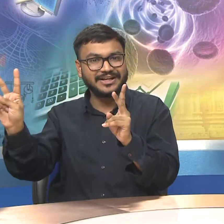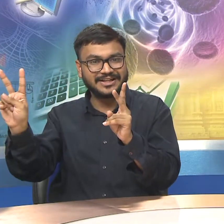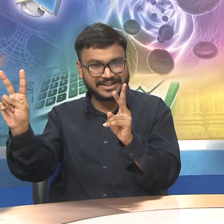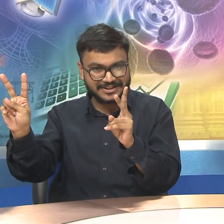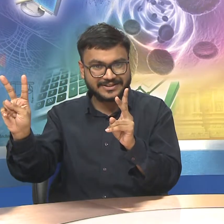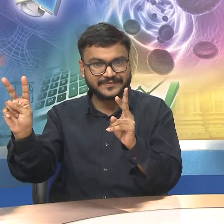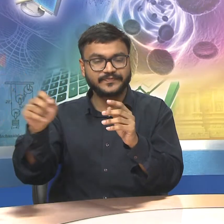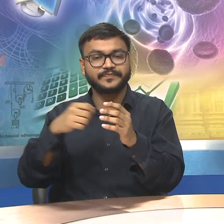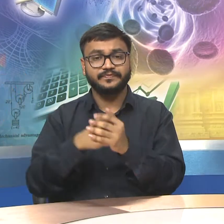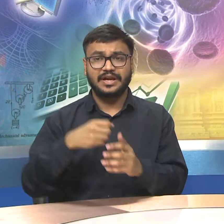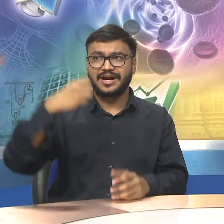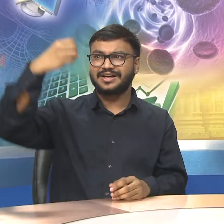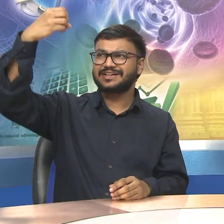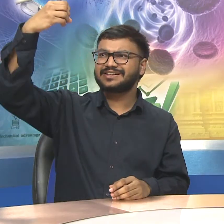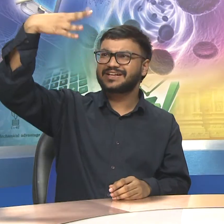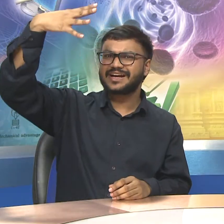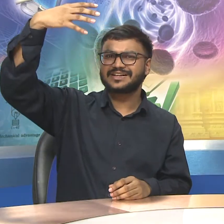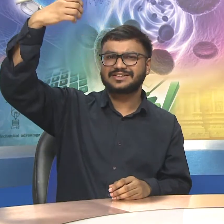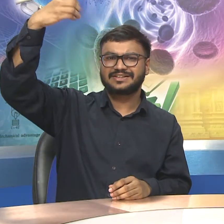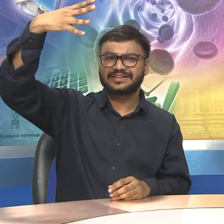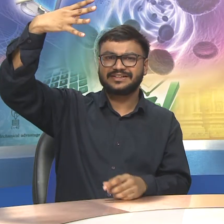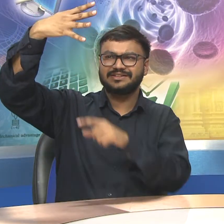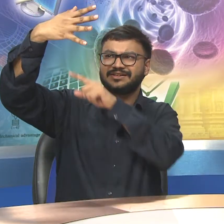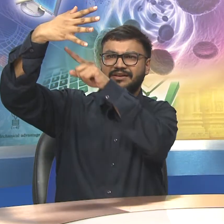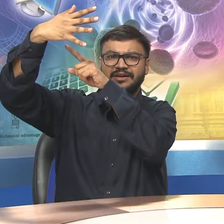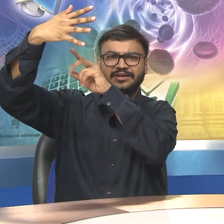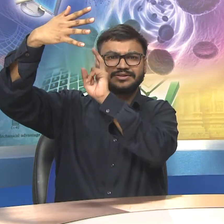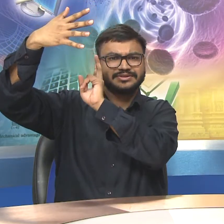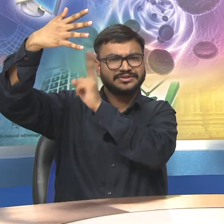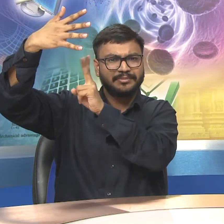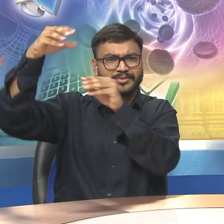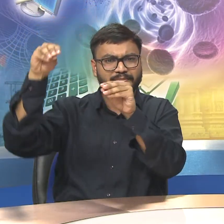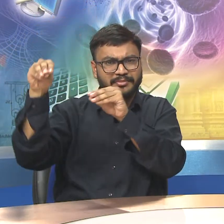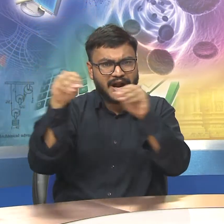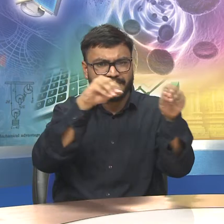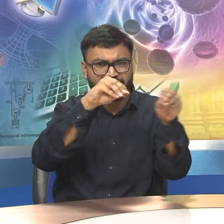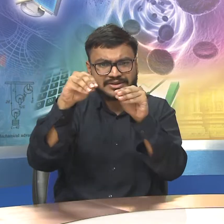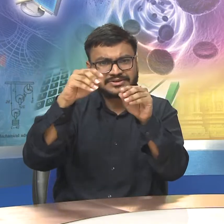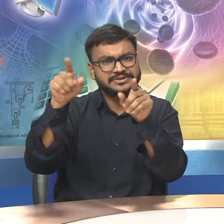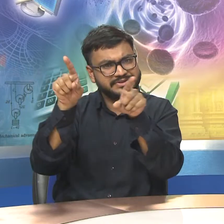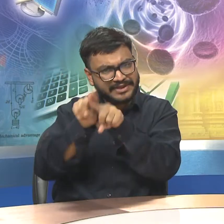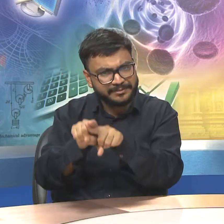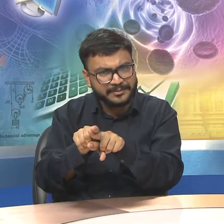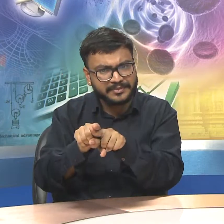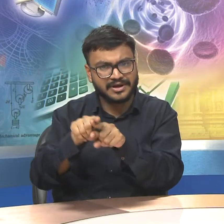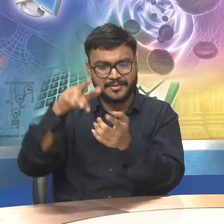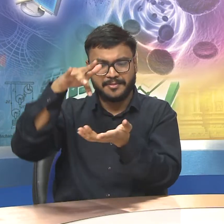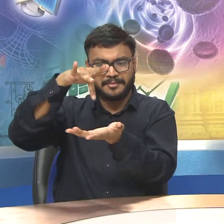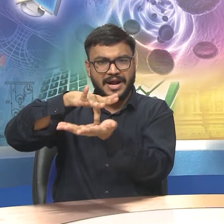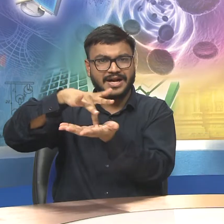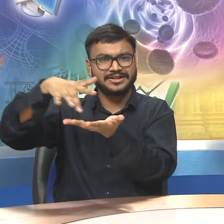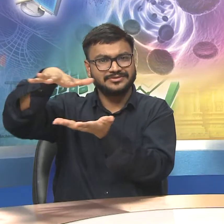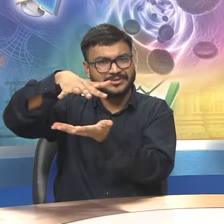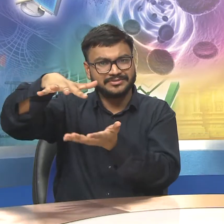but place of articulation is different. Same with light and morning,